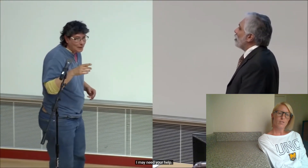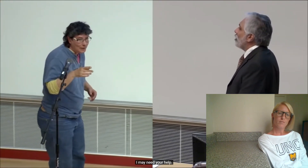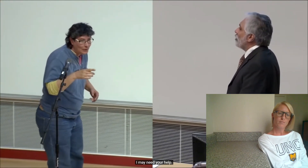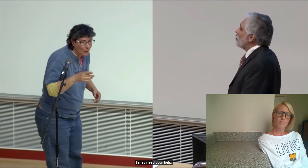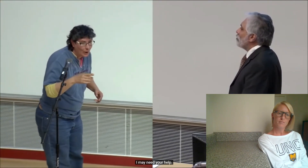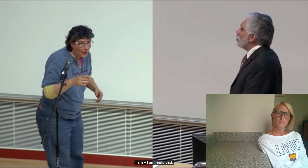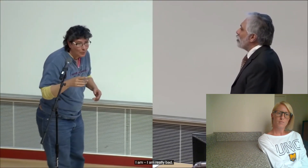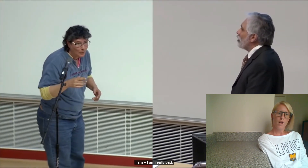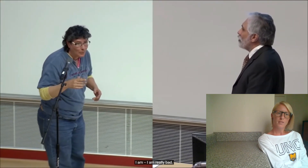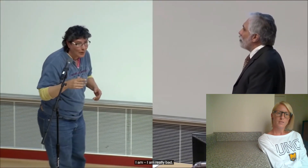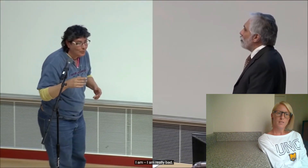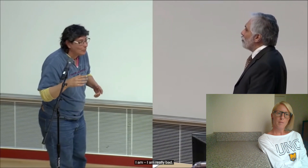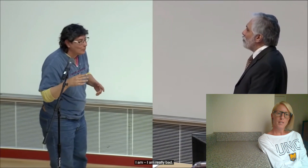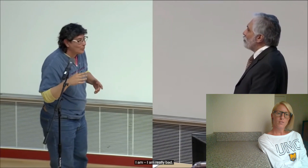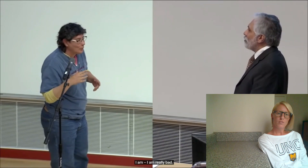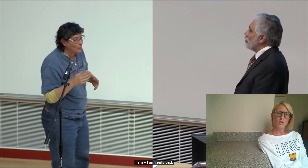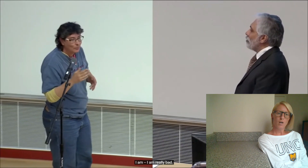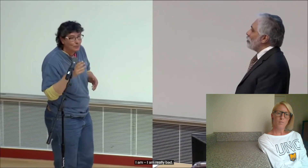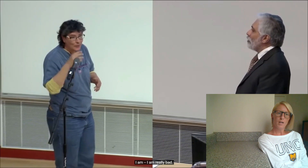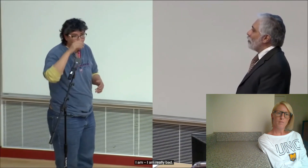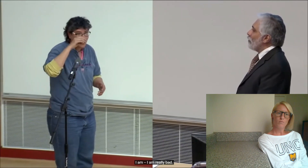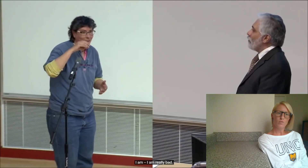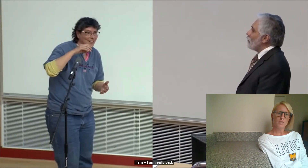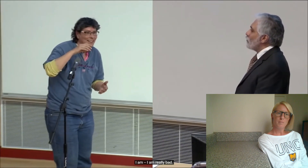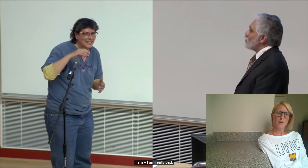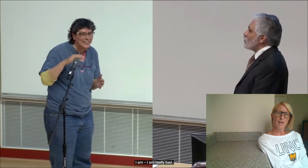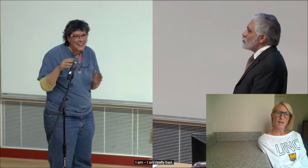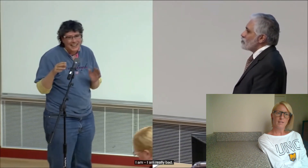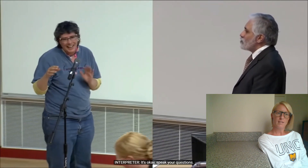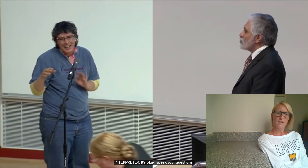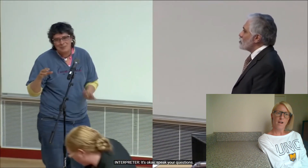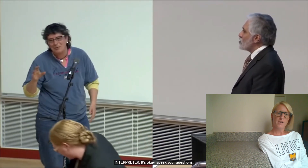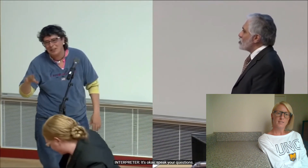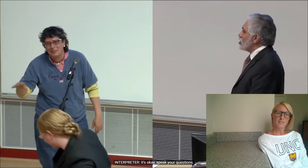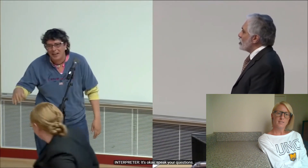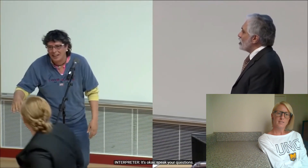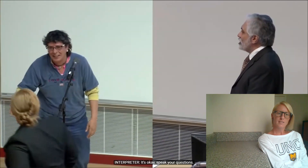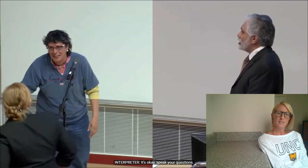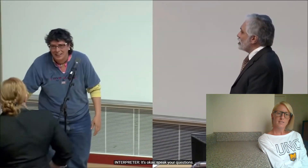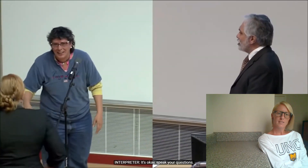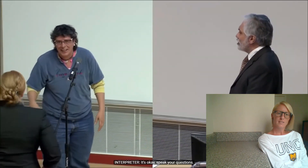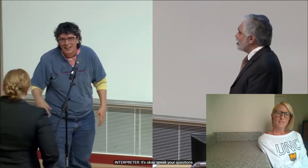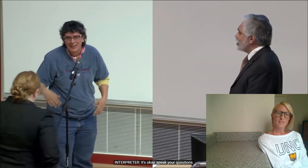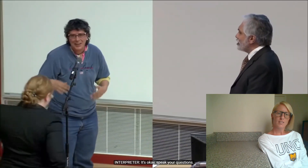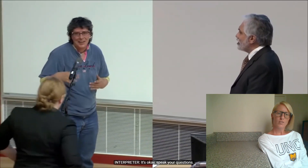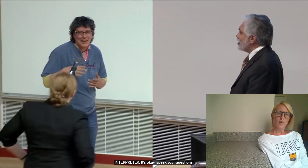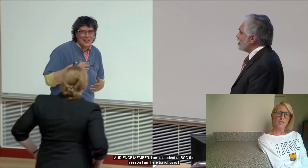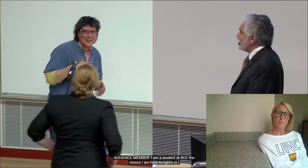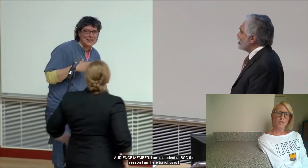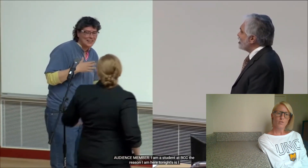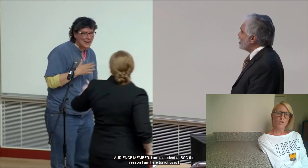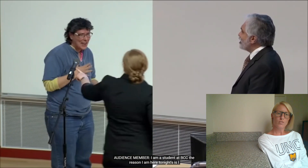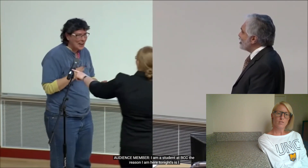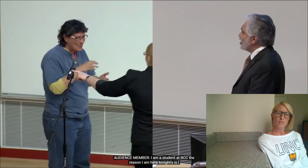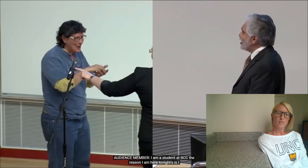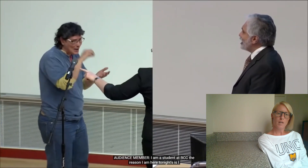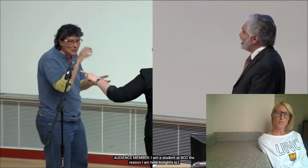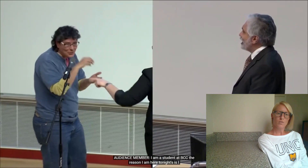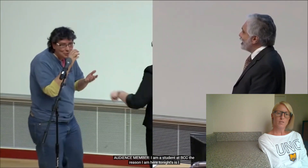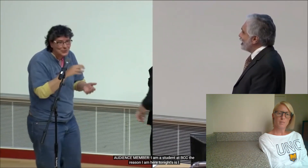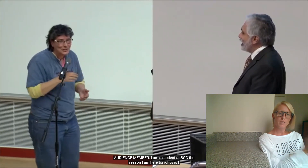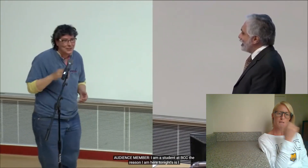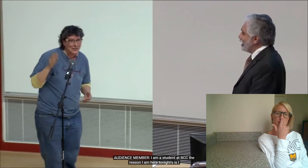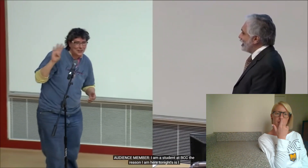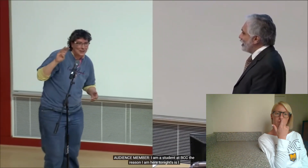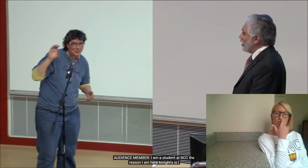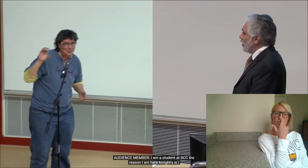I may Catherine. need your help. I'm gonna need your help. I'm really bad. I'm really bad. It's okay. Speak your question. I'm